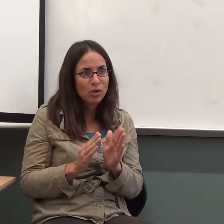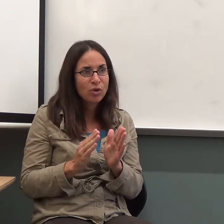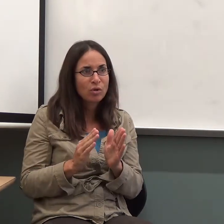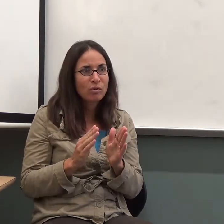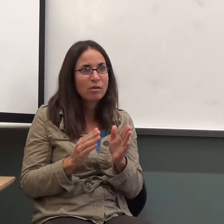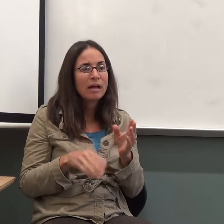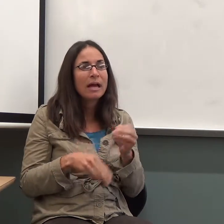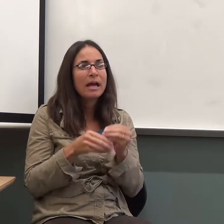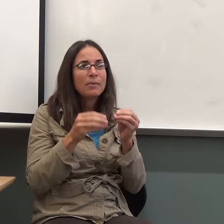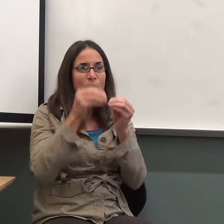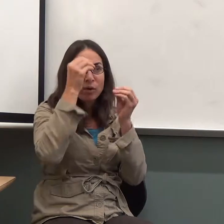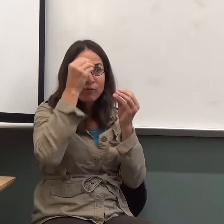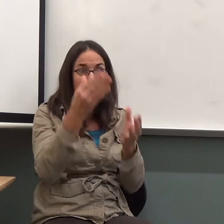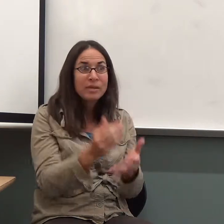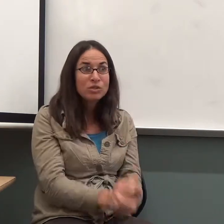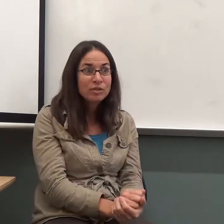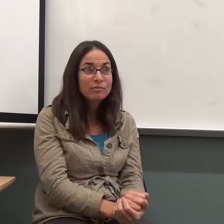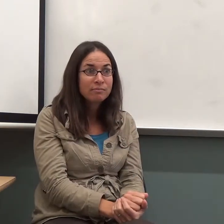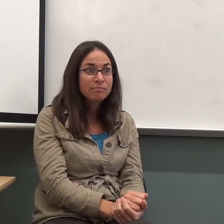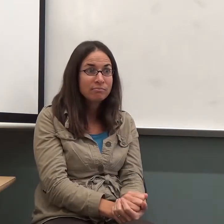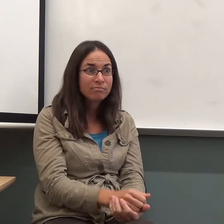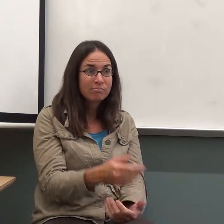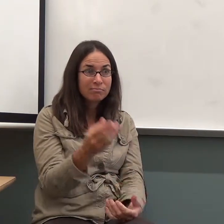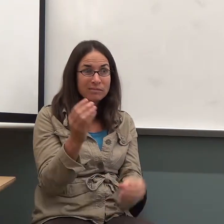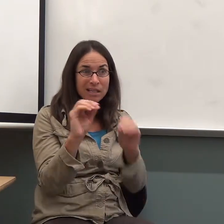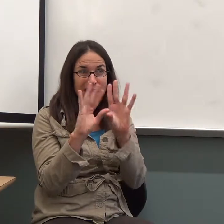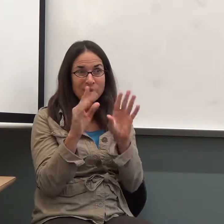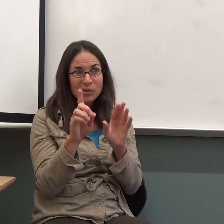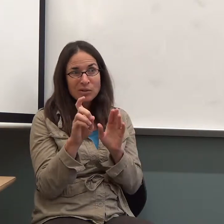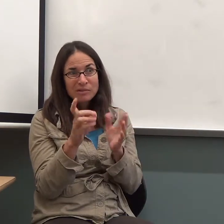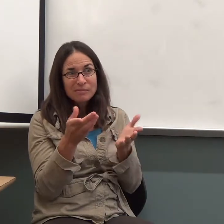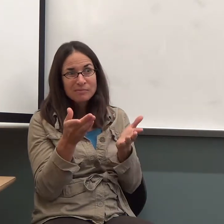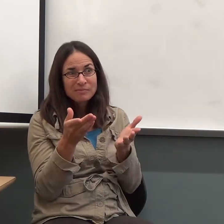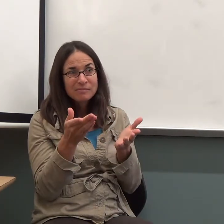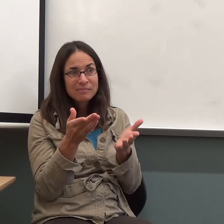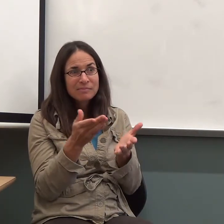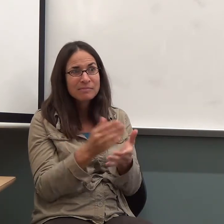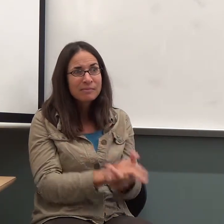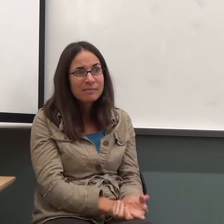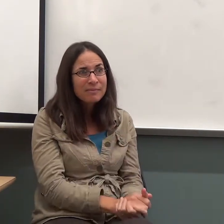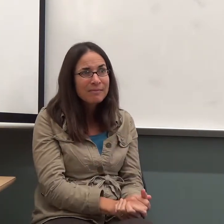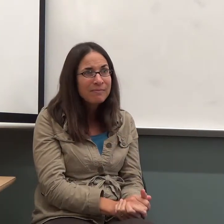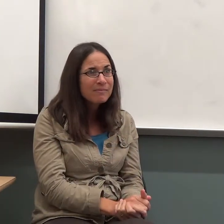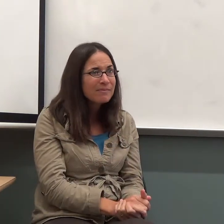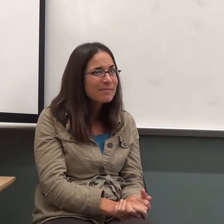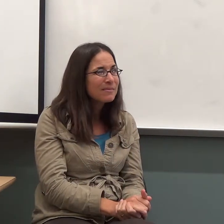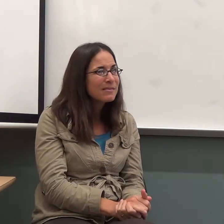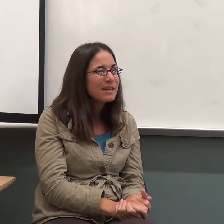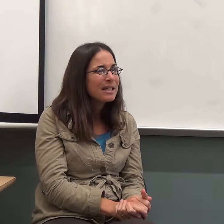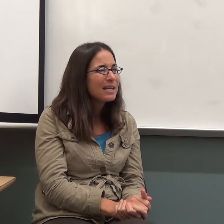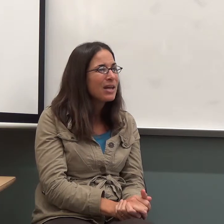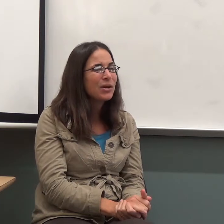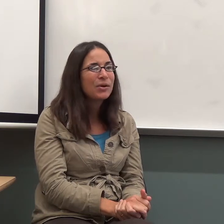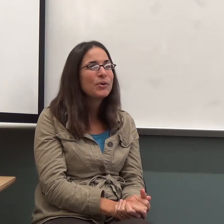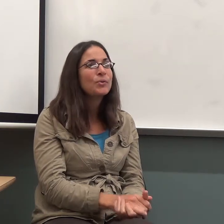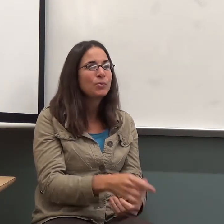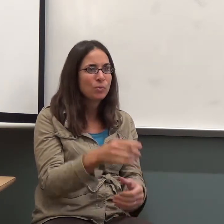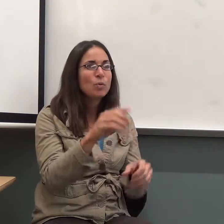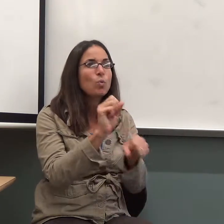Substance. Does that make a little more sense, Sandra? I'm sorry, you asked the question. We'll work on it together, okay? We'll work